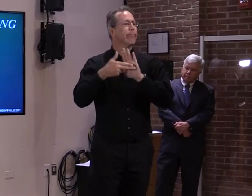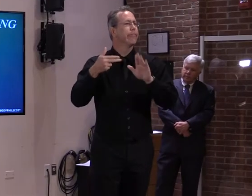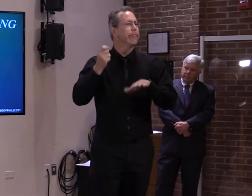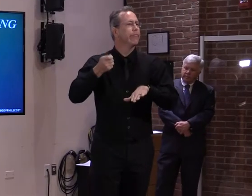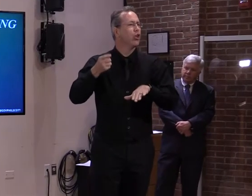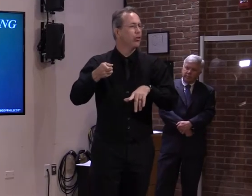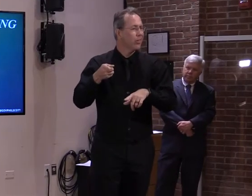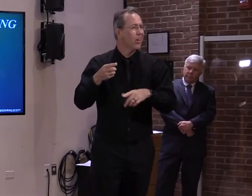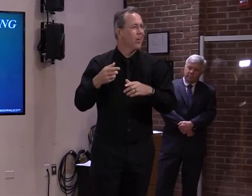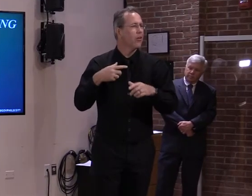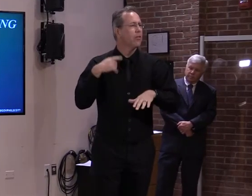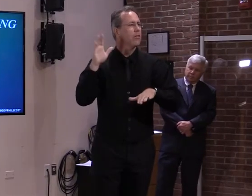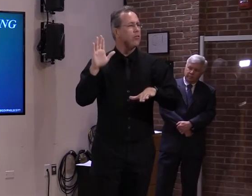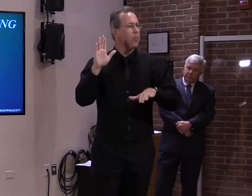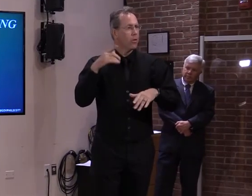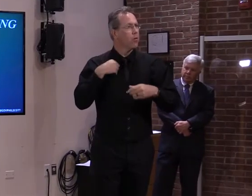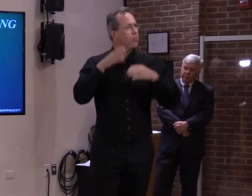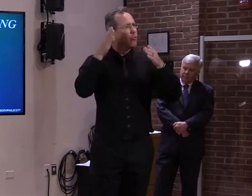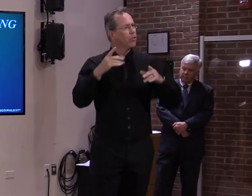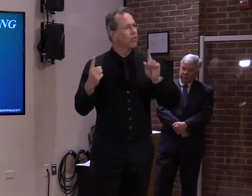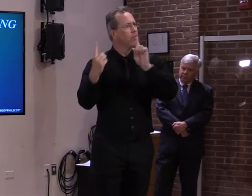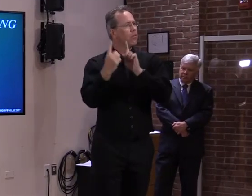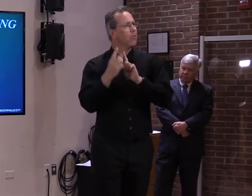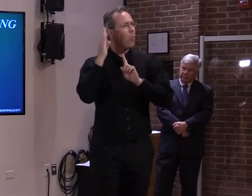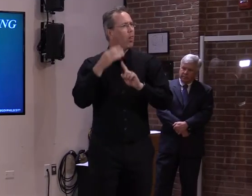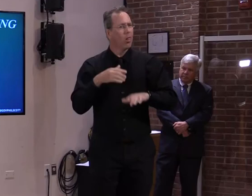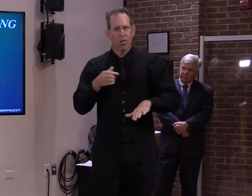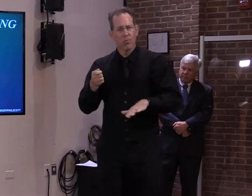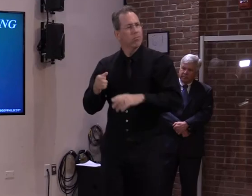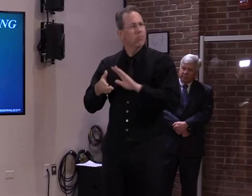an hour or so. I think